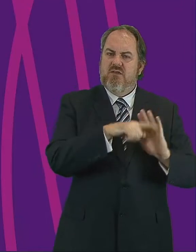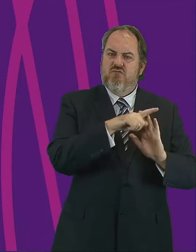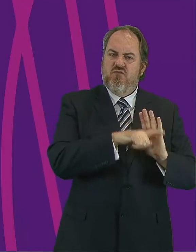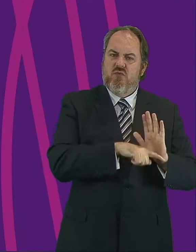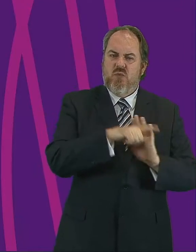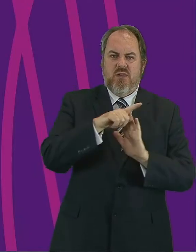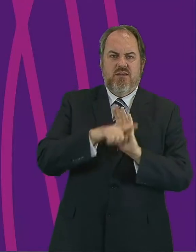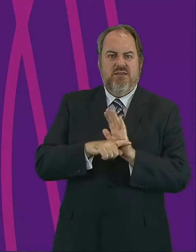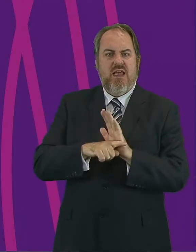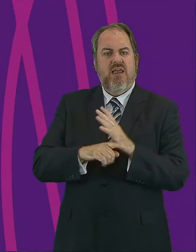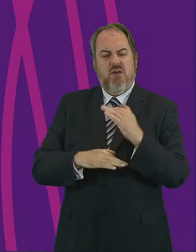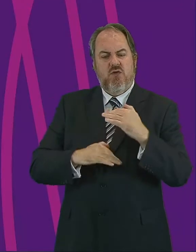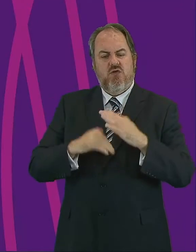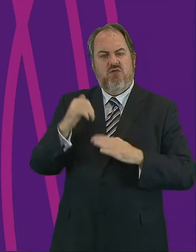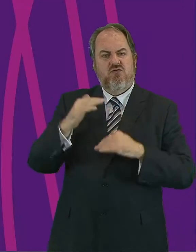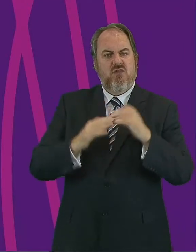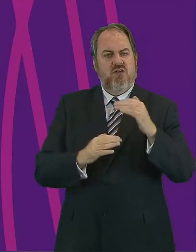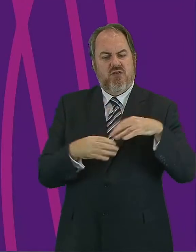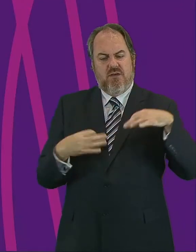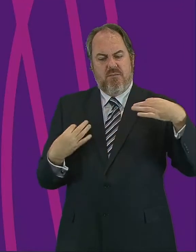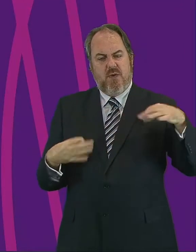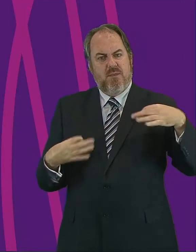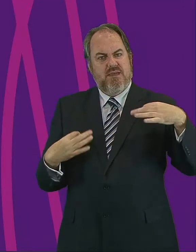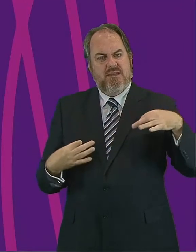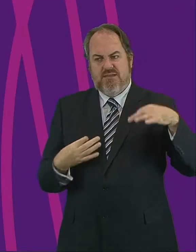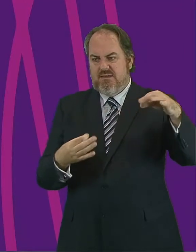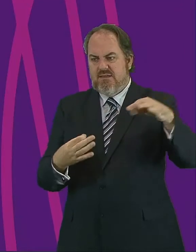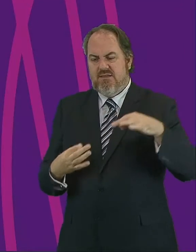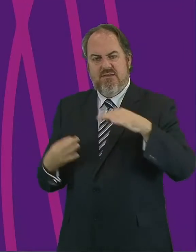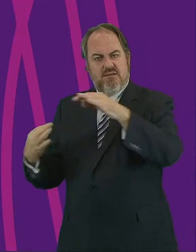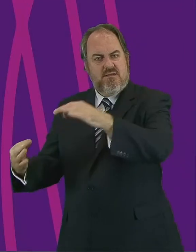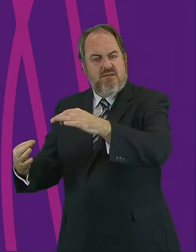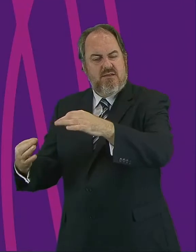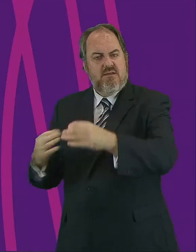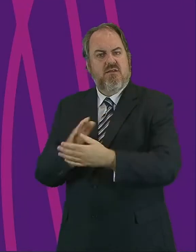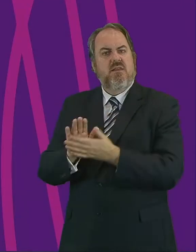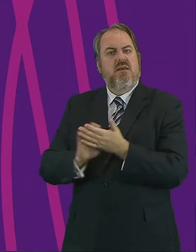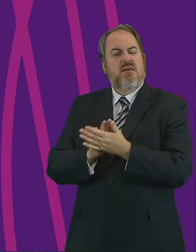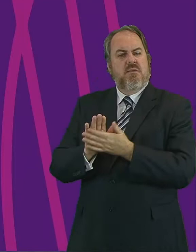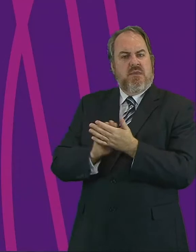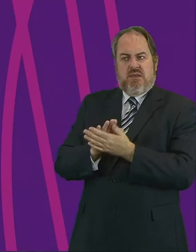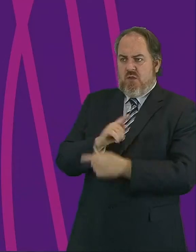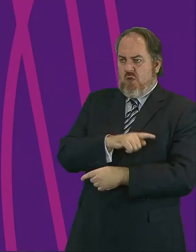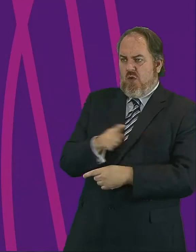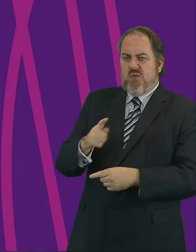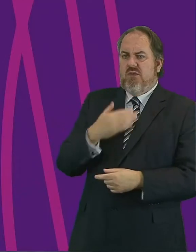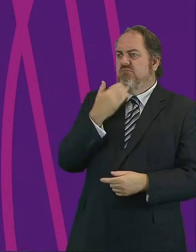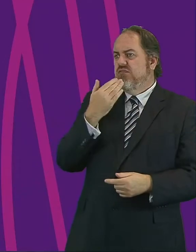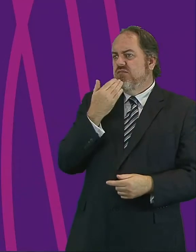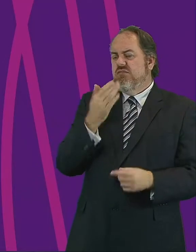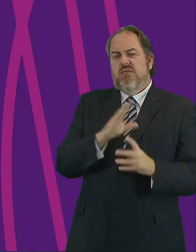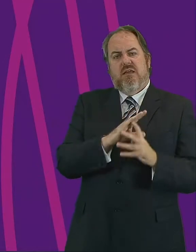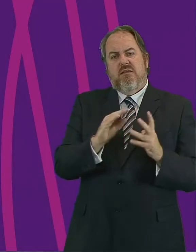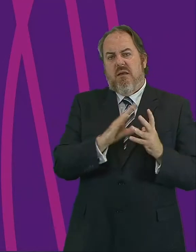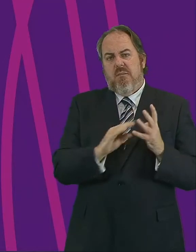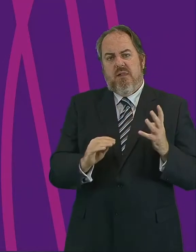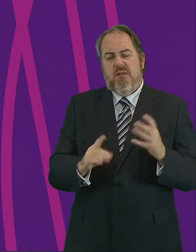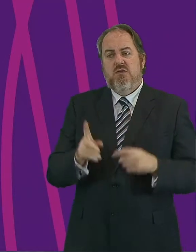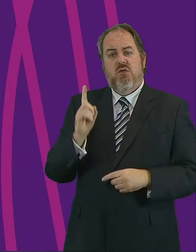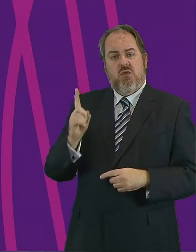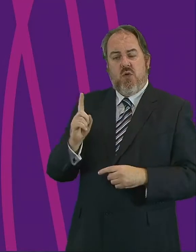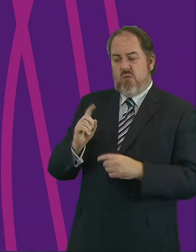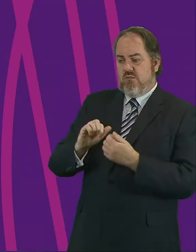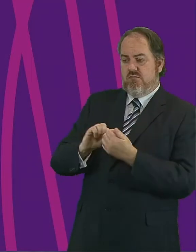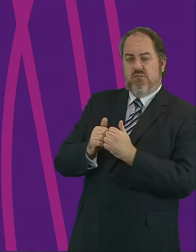construction permits. That's a considerable range, Presiding Officer, and they're only examples. Of course, the mutual